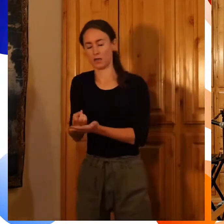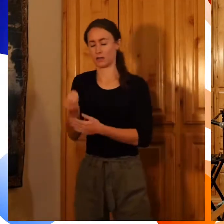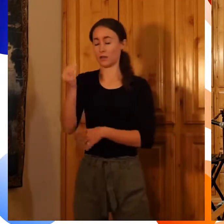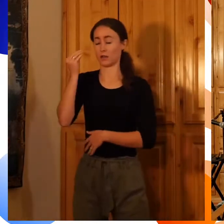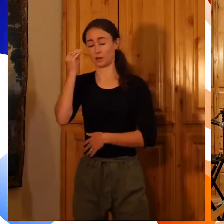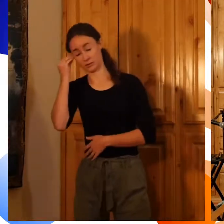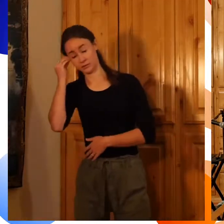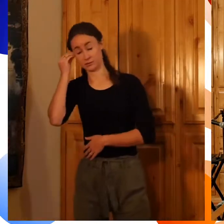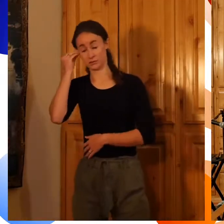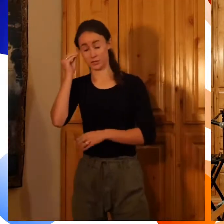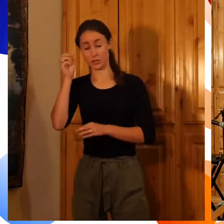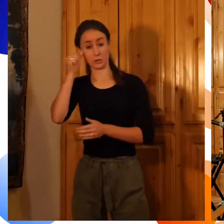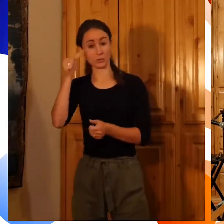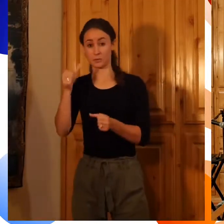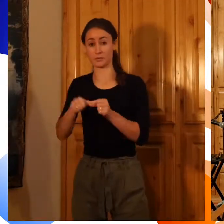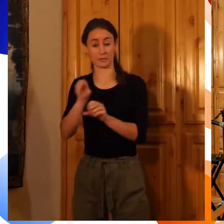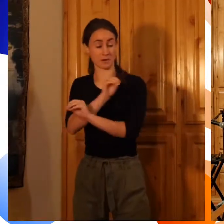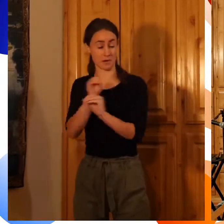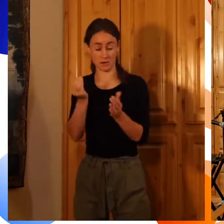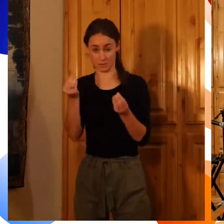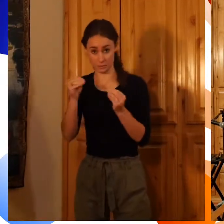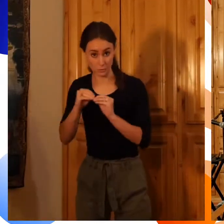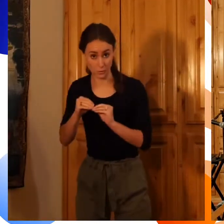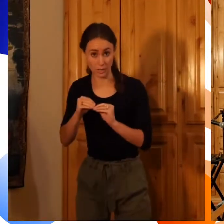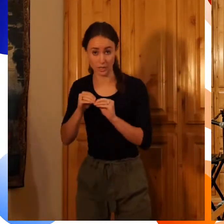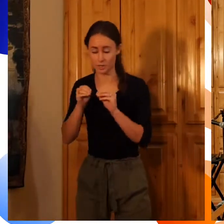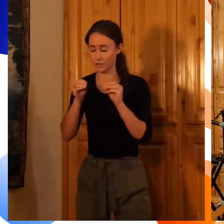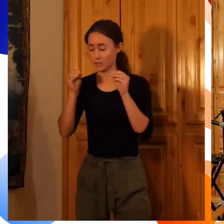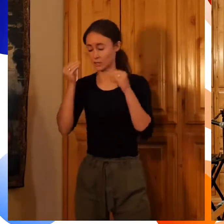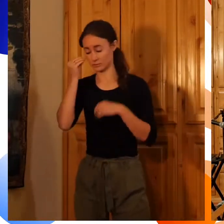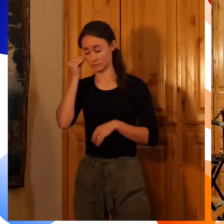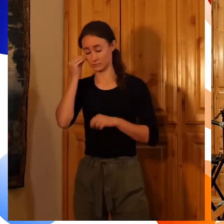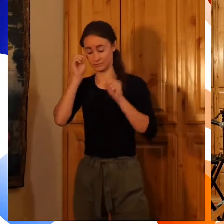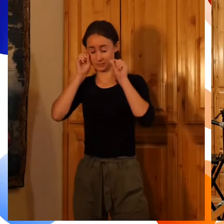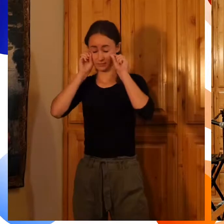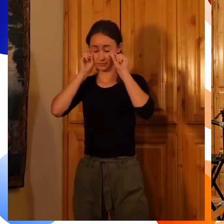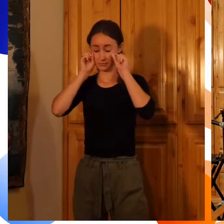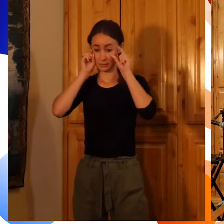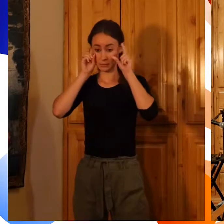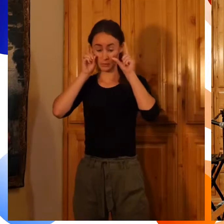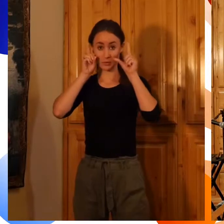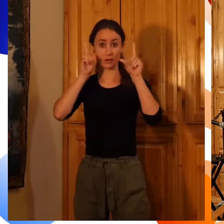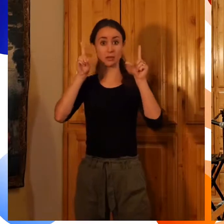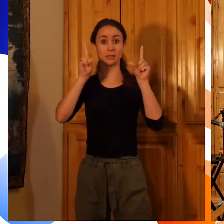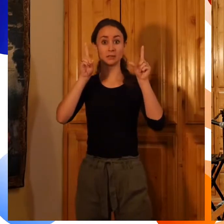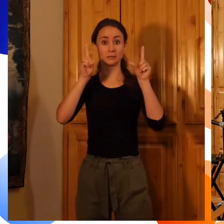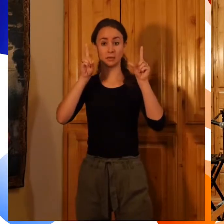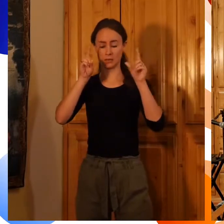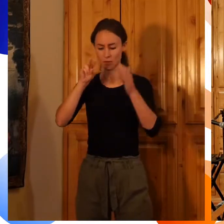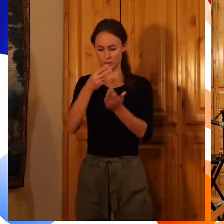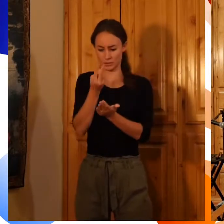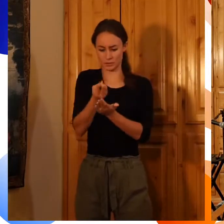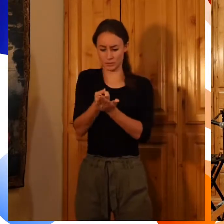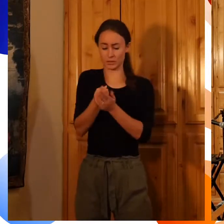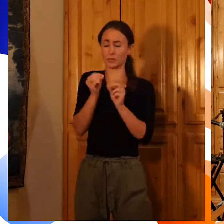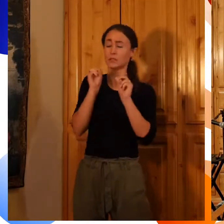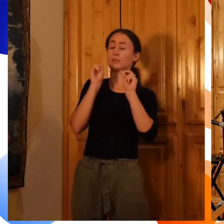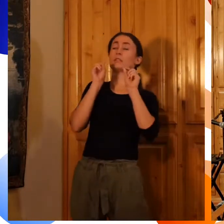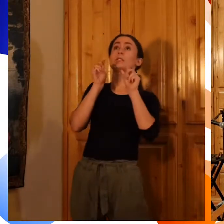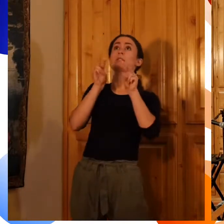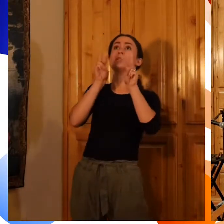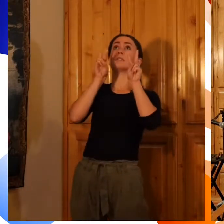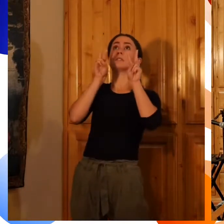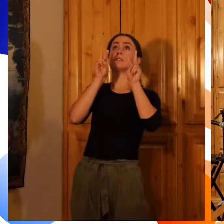Well, when Donald next woke up, he was laying on his back in the little clearing. The morning light was streaming